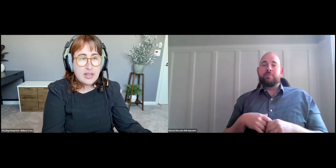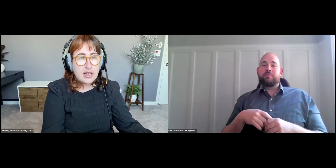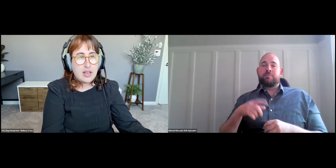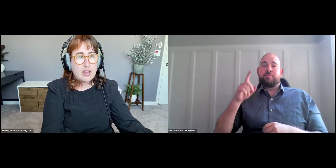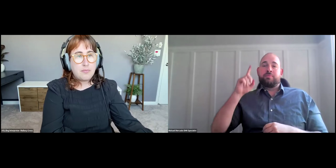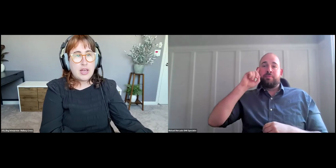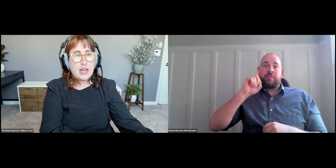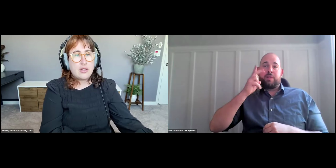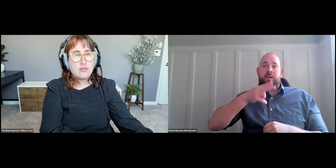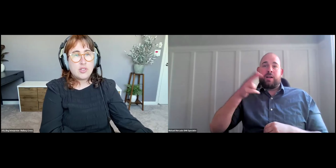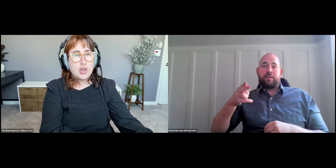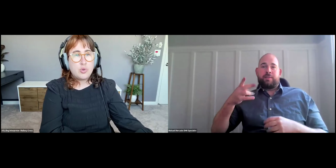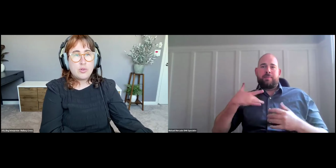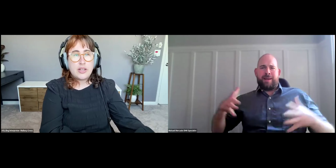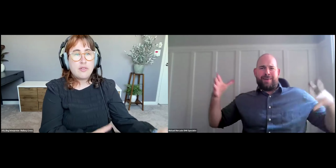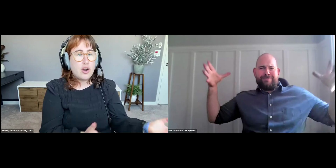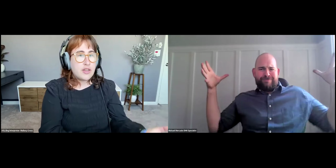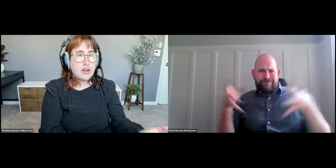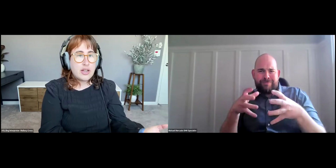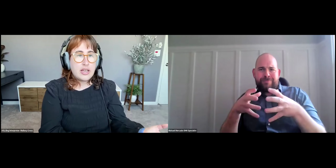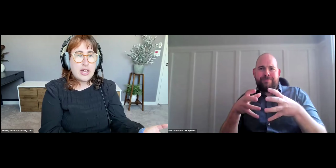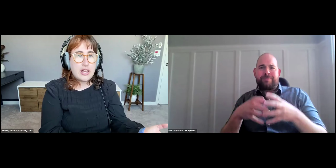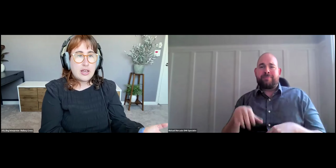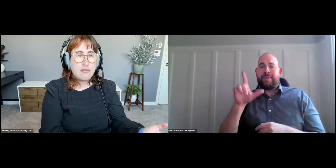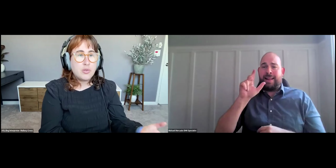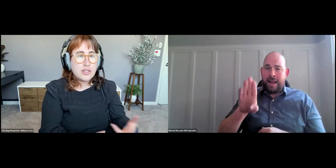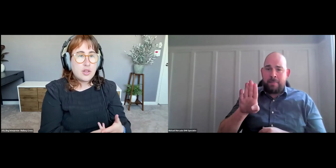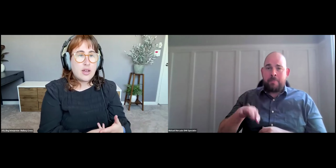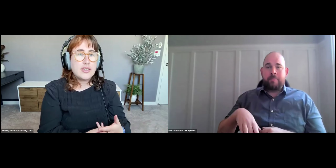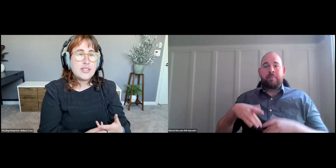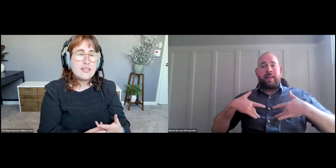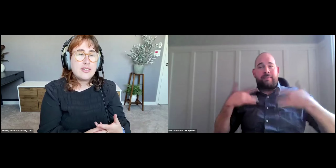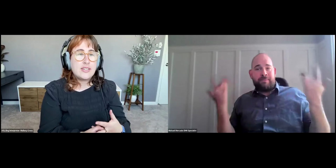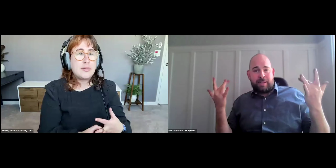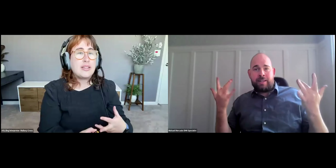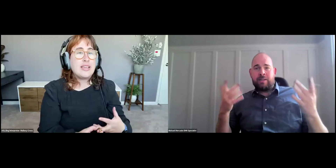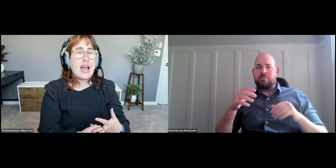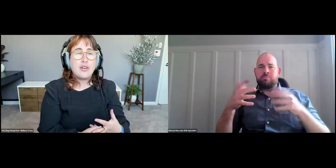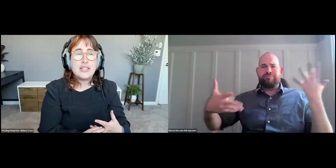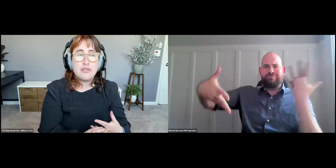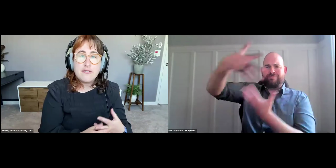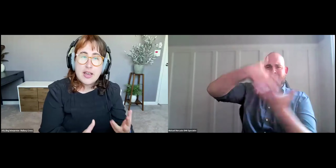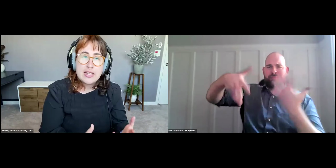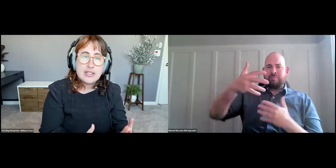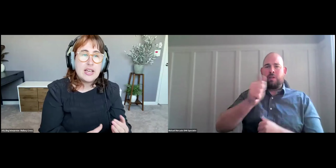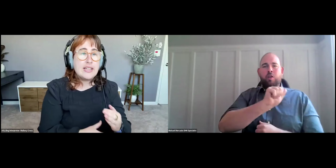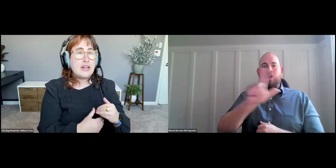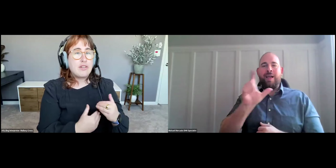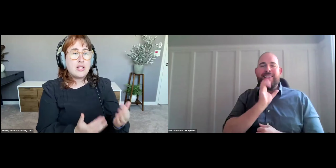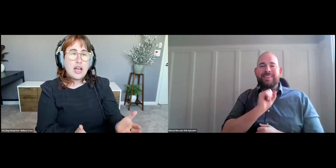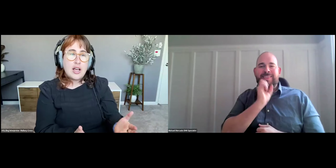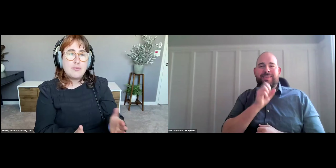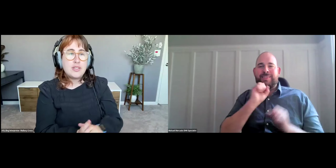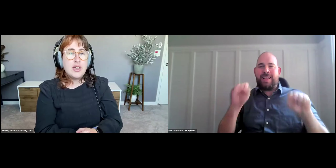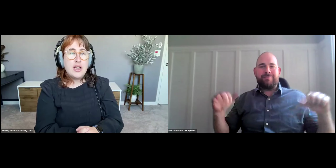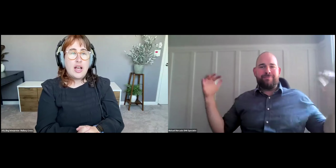today. And so deaf and hard of hearing folks in the United States typically gather at different events,